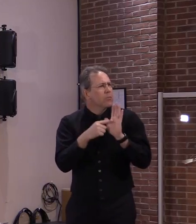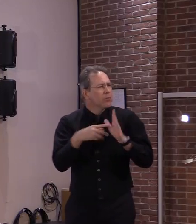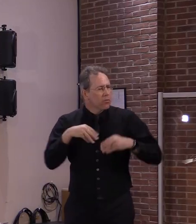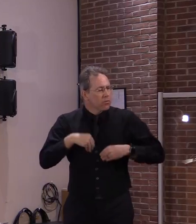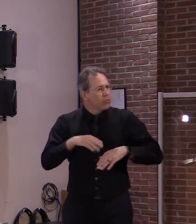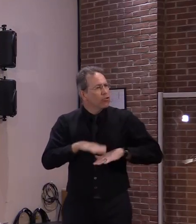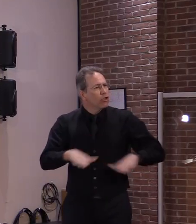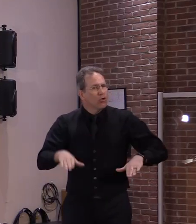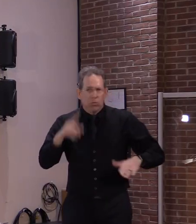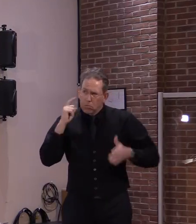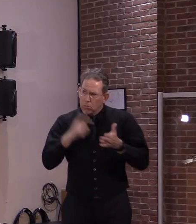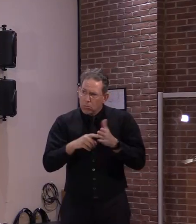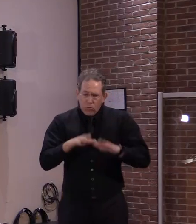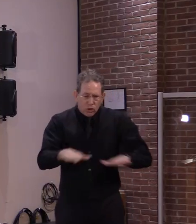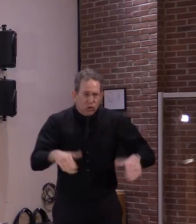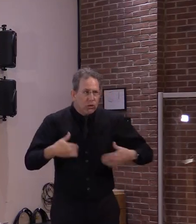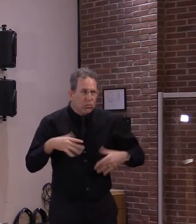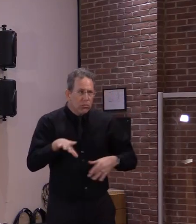So are you referring to the